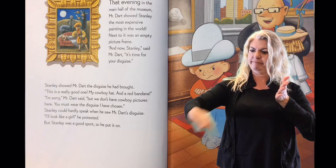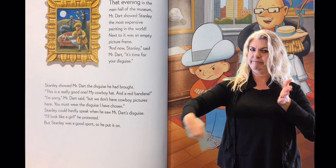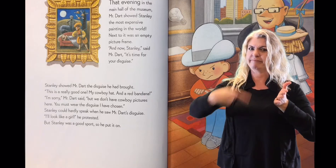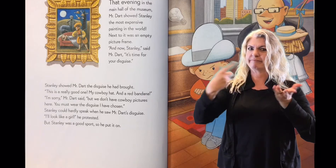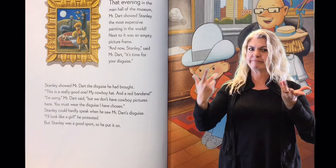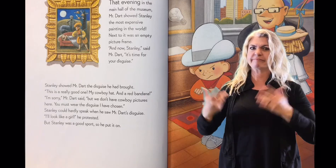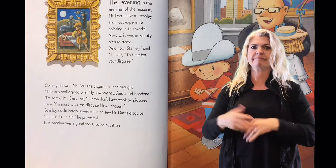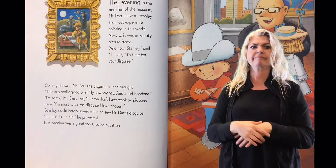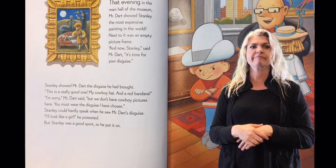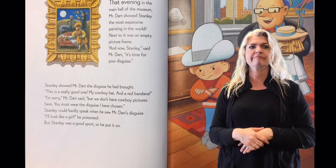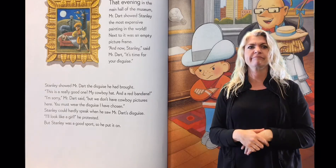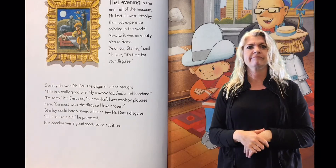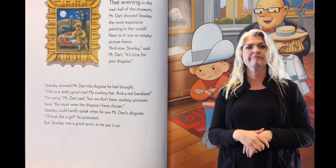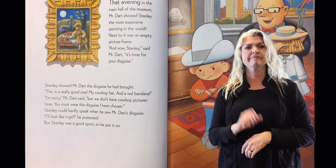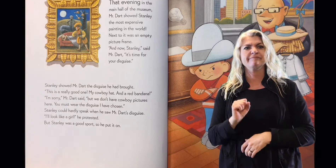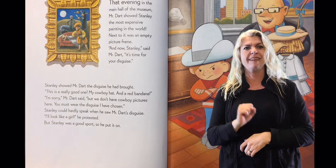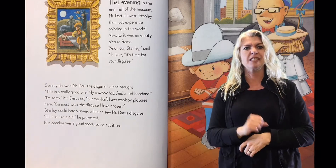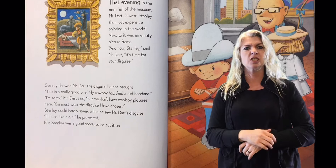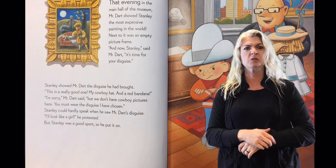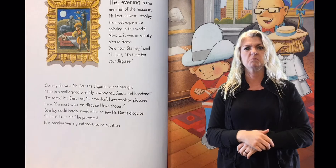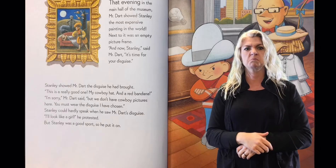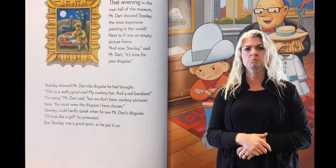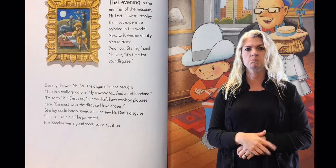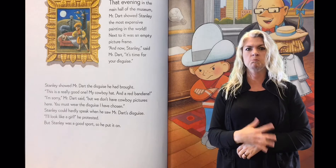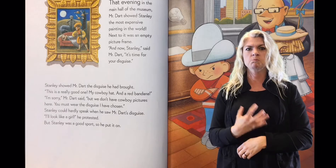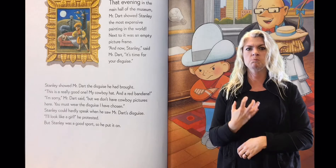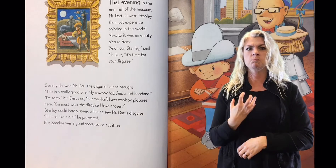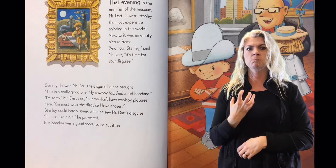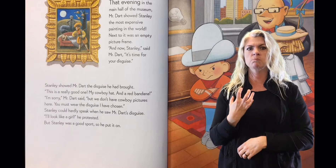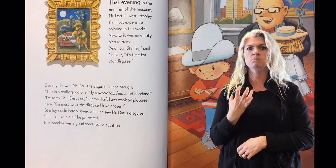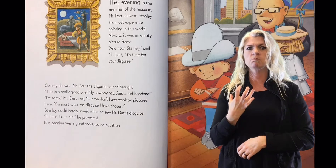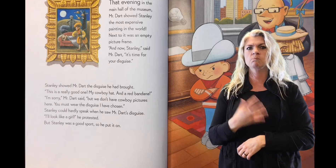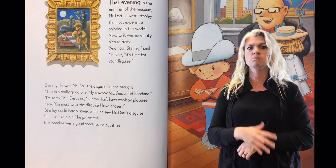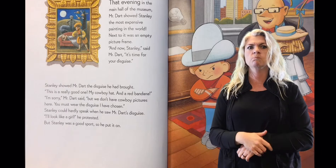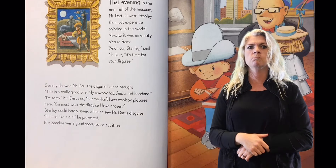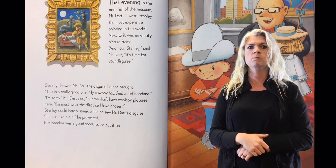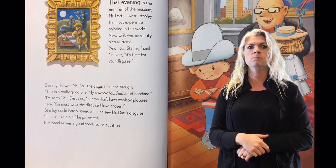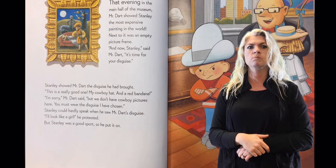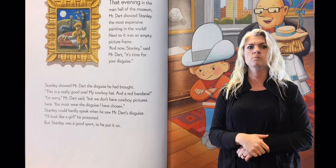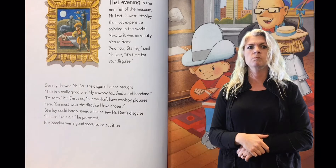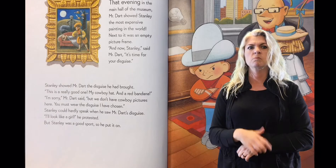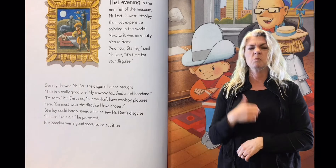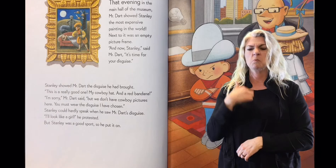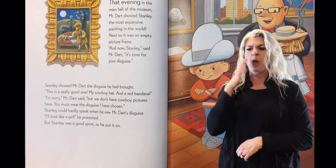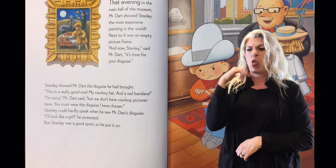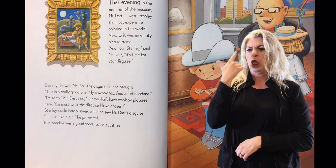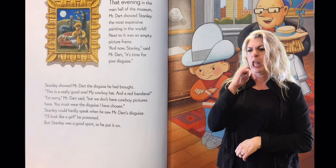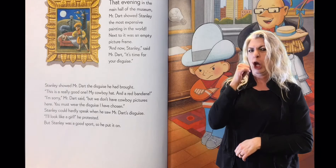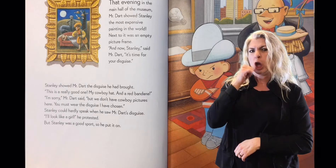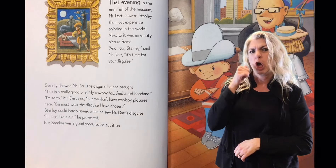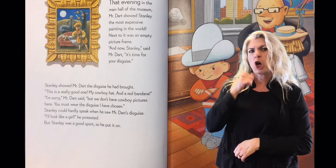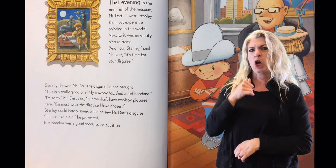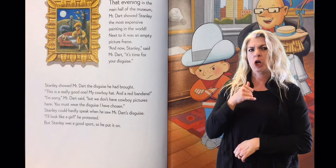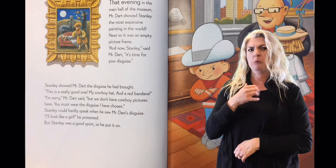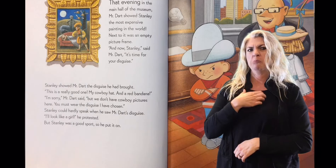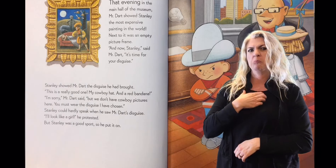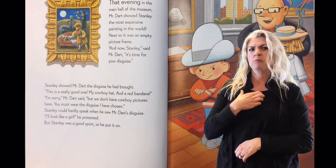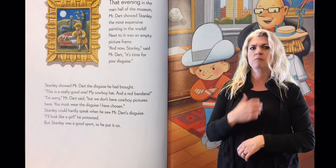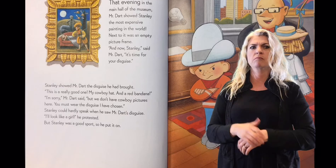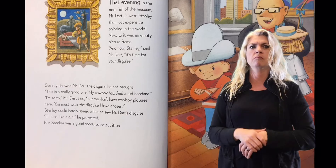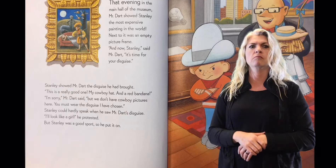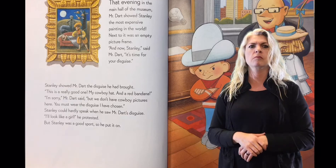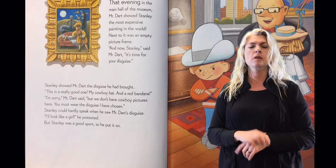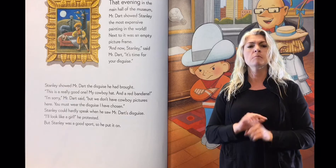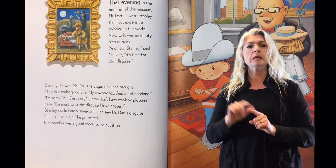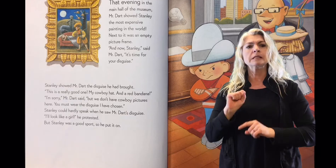have chosen." Stanley could hardly speak when he saw Mr. Dart's disguise. "I'll look